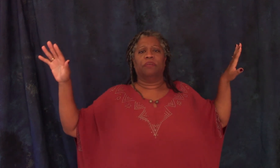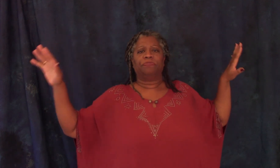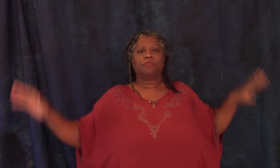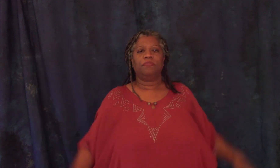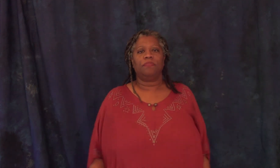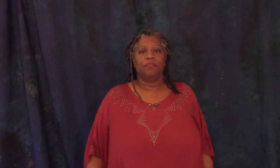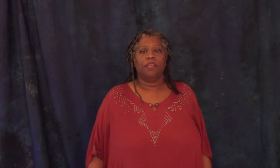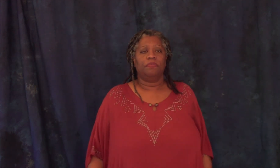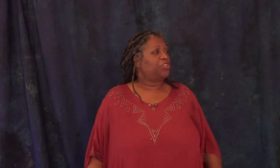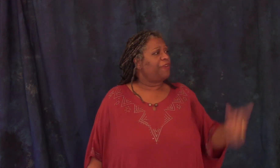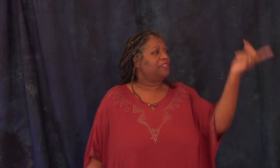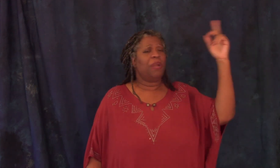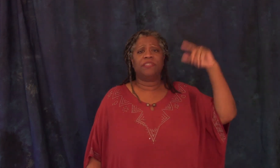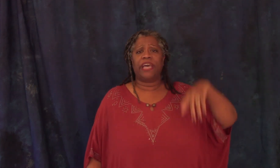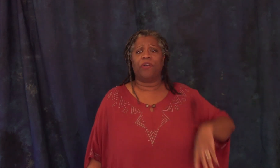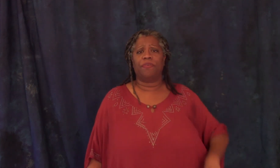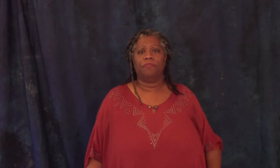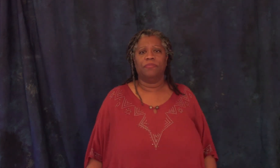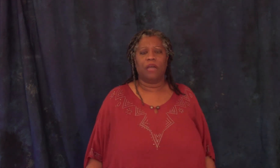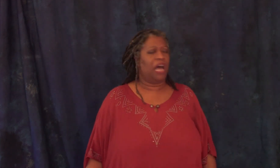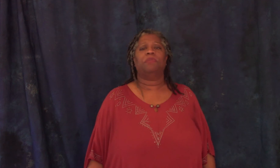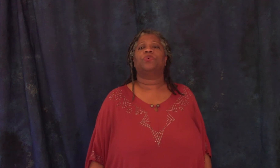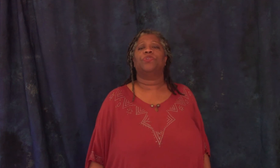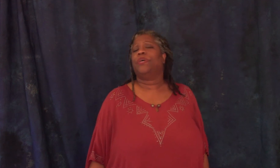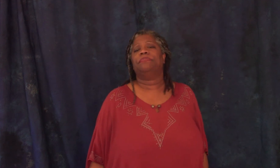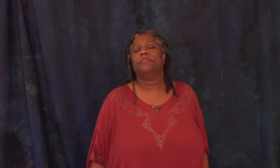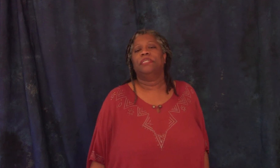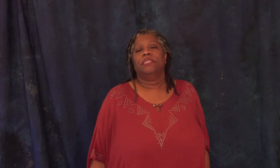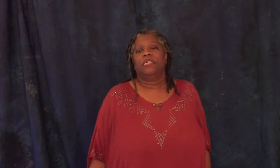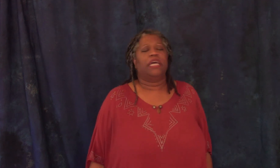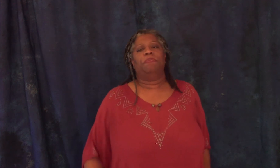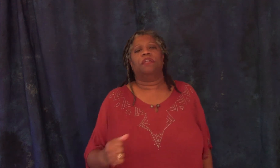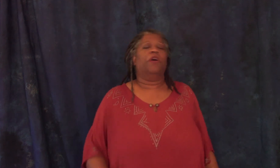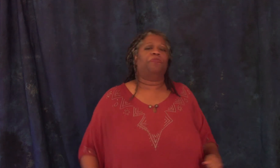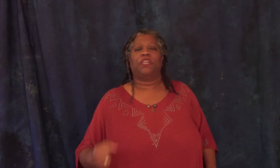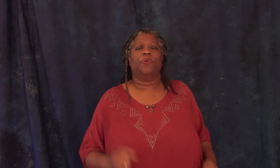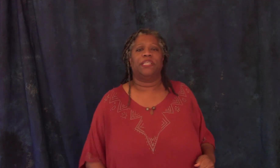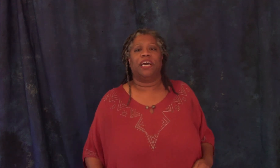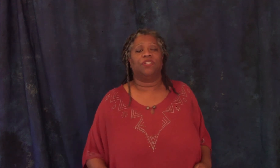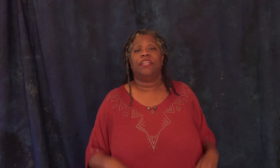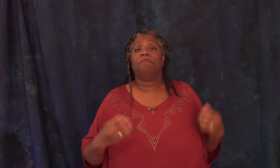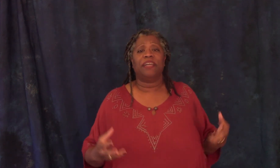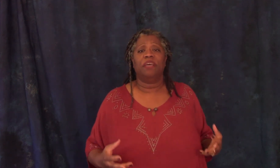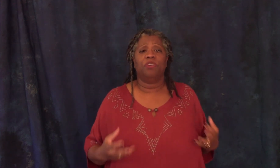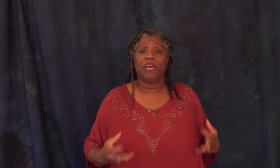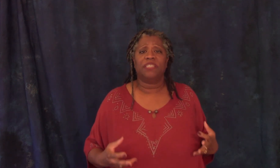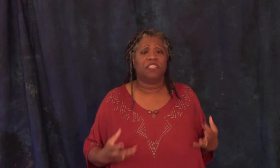they should find someone else to take care of them i'm not going to do it and he began to march back towards the castle and they begged him your majesty these